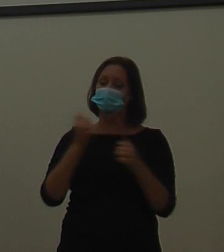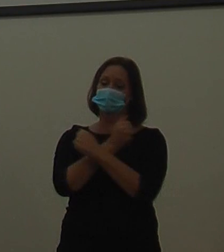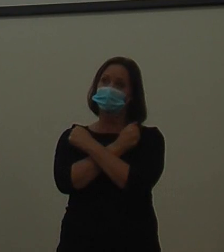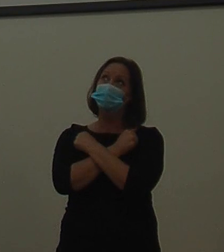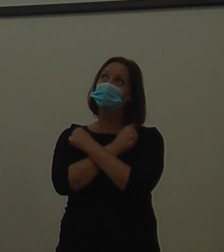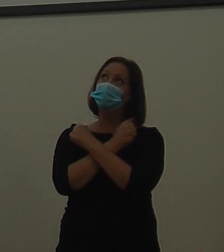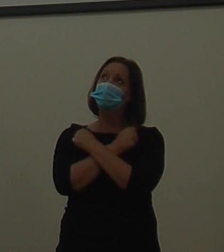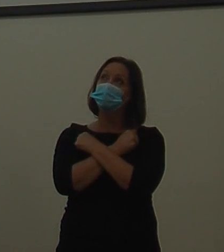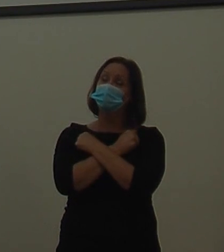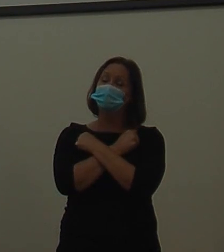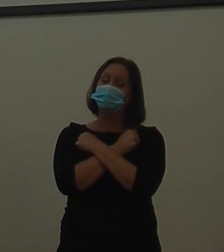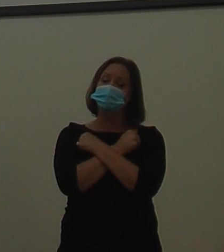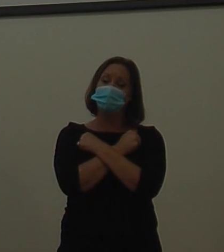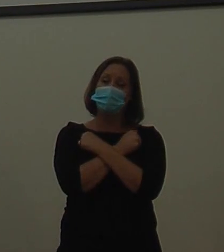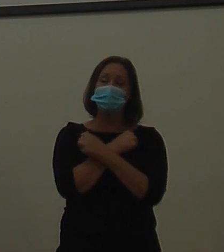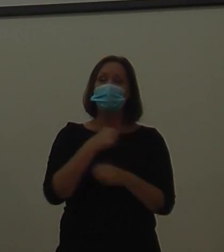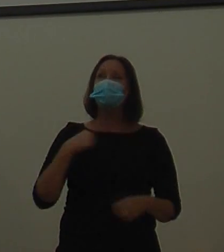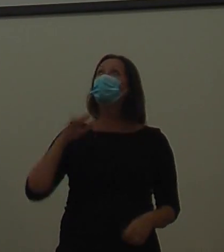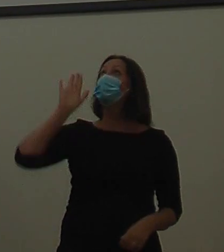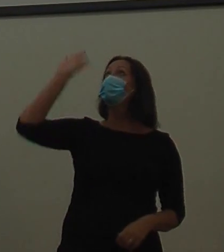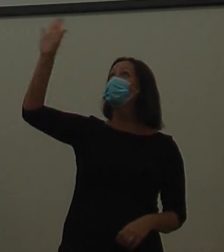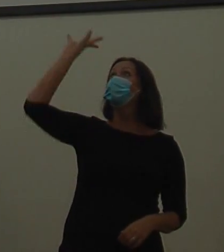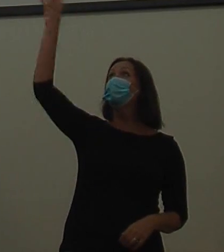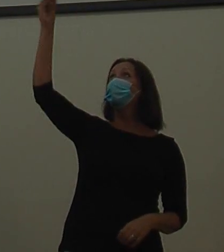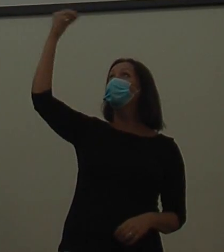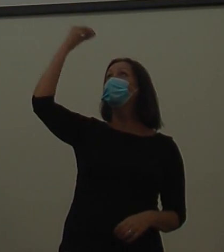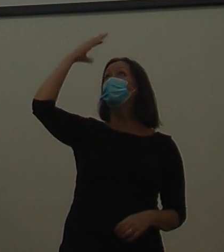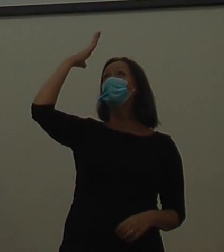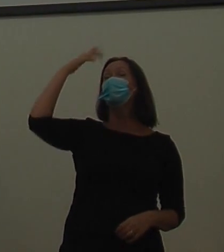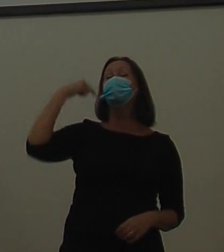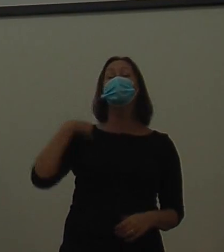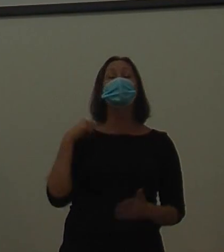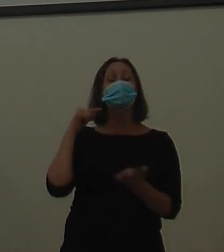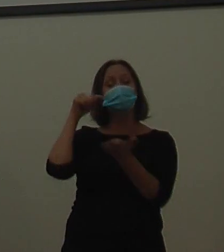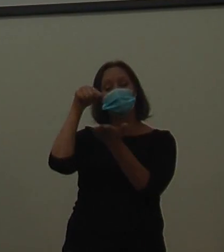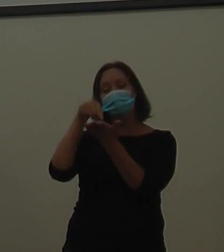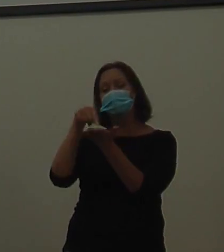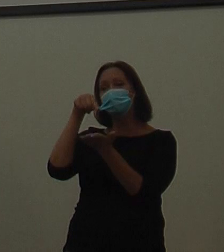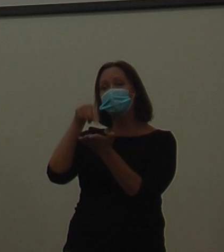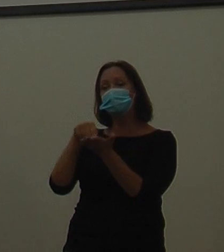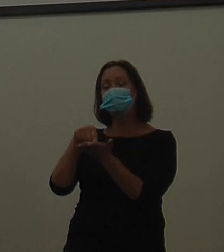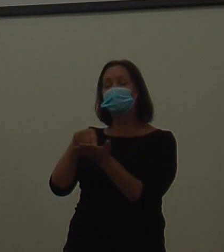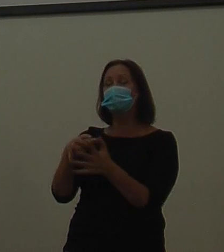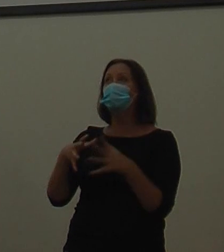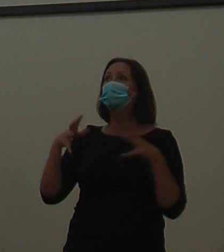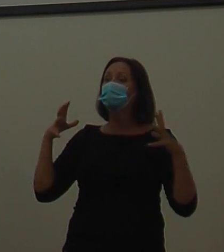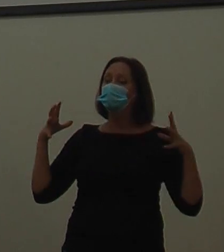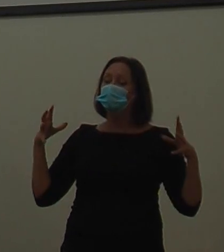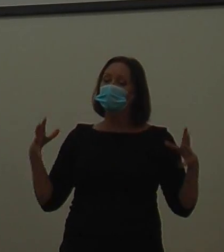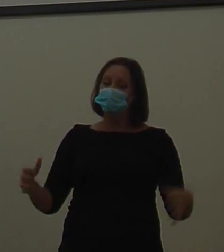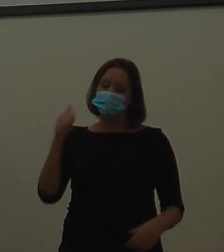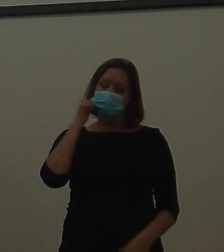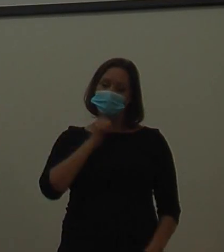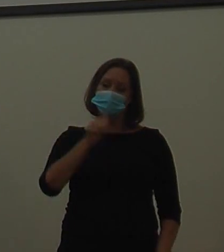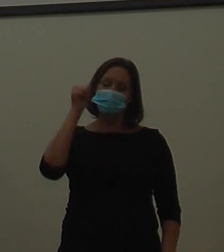love. Oh, to grace how great a debtor, daily